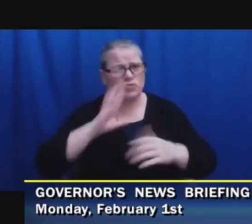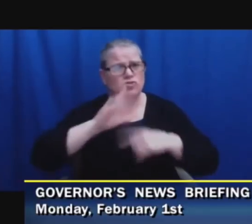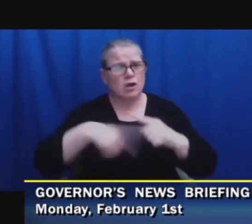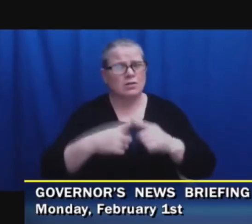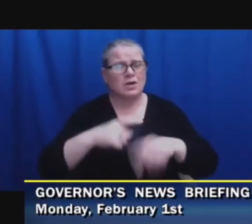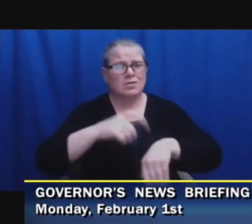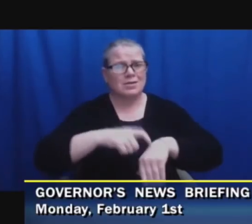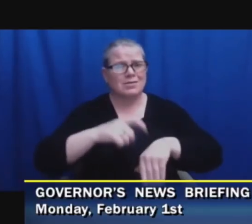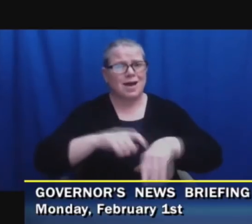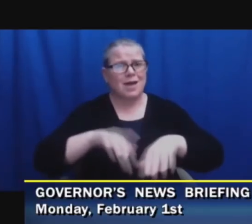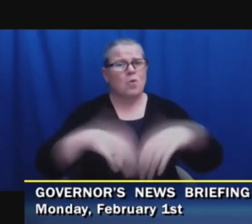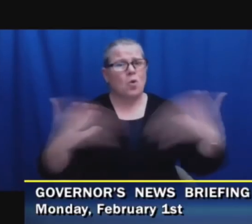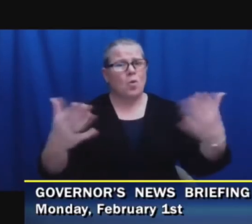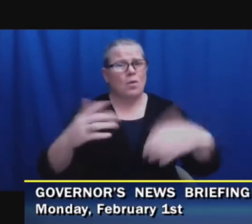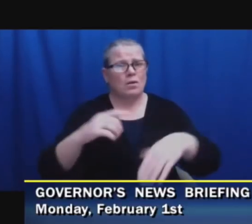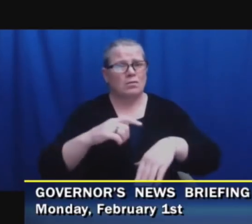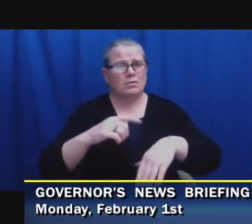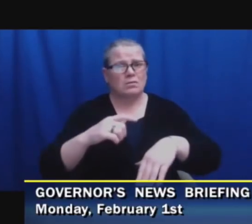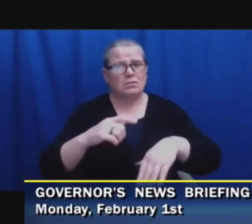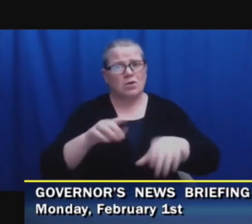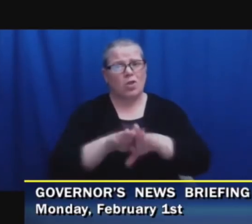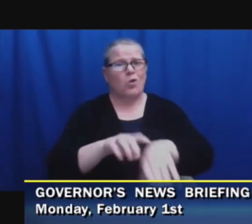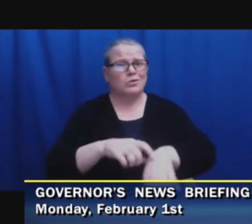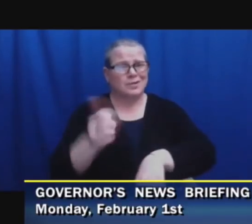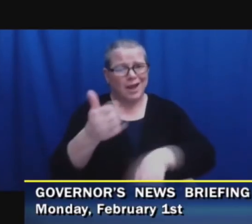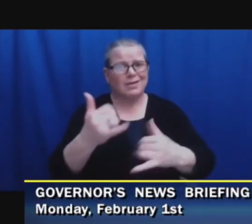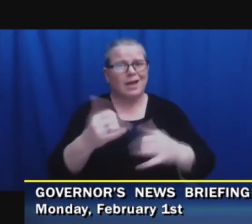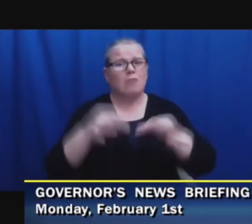down into community spread numbers in restaurants?